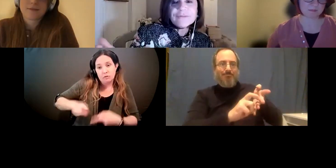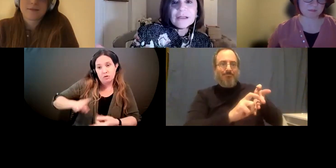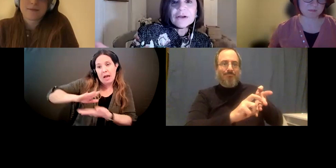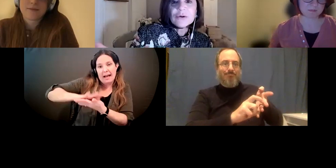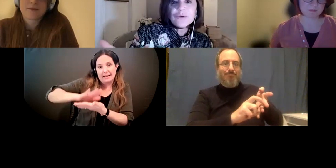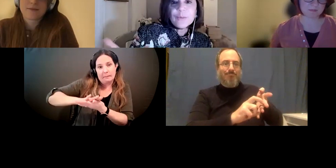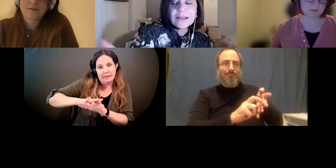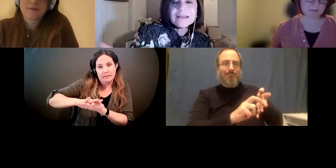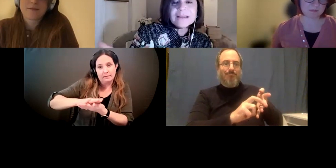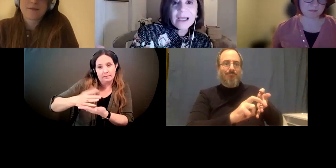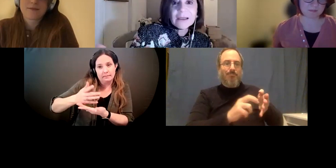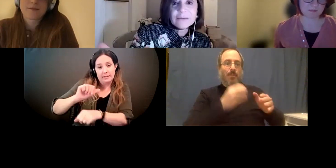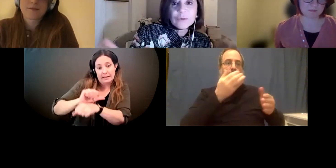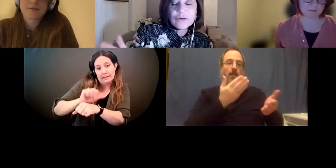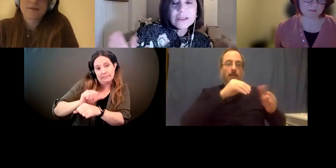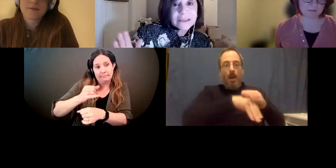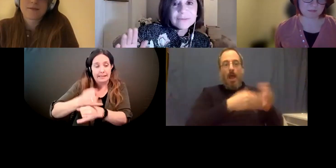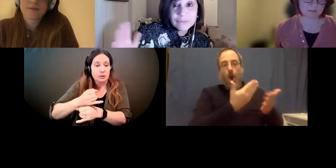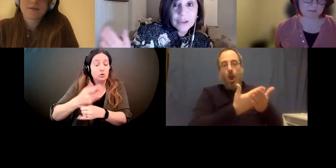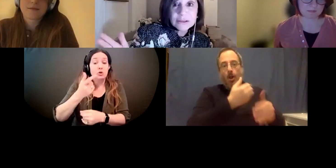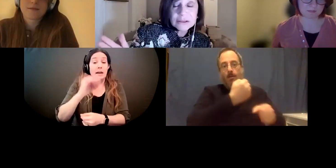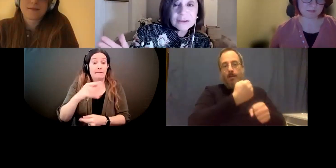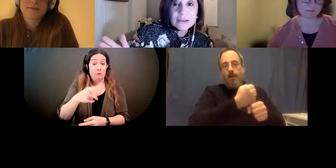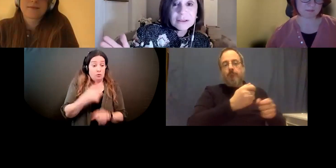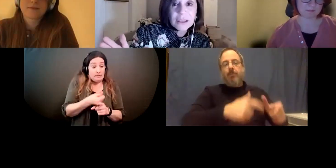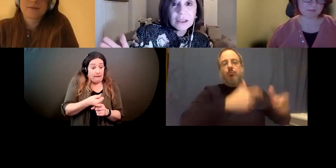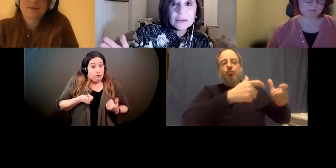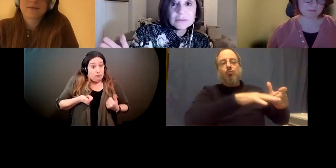you should follow if you possibly can when trying to confront